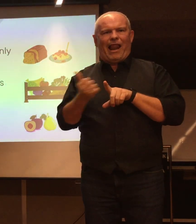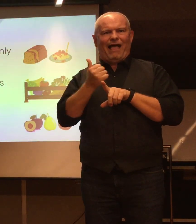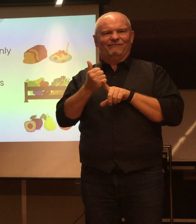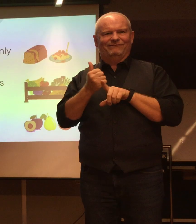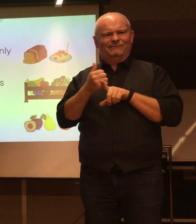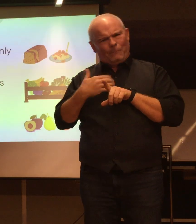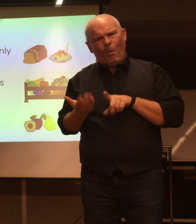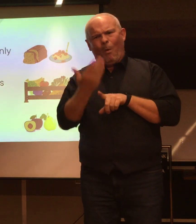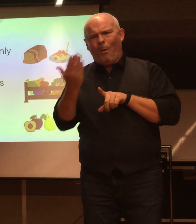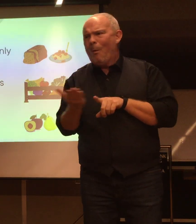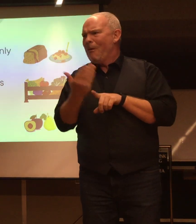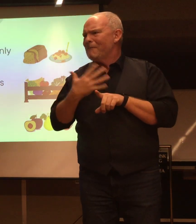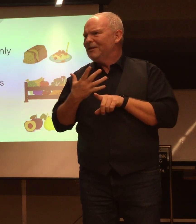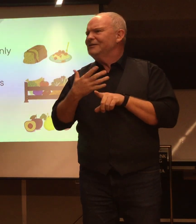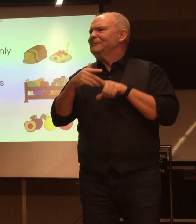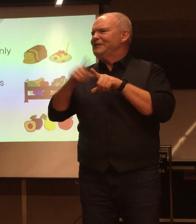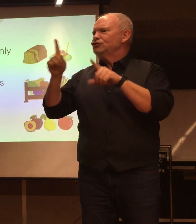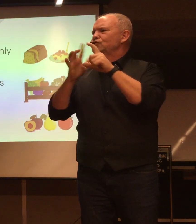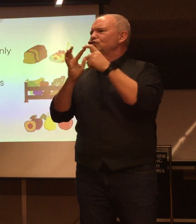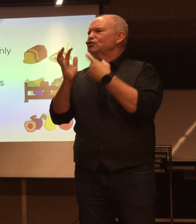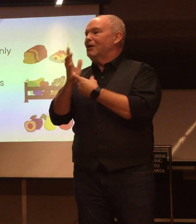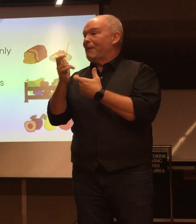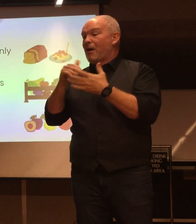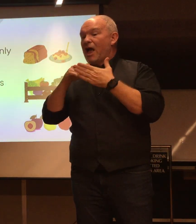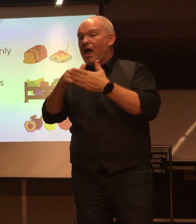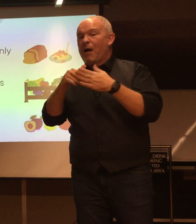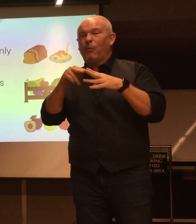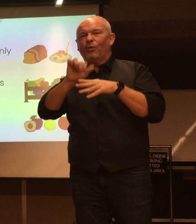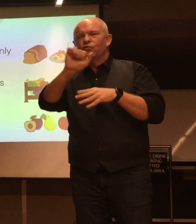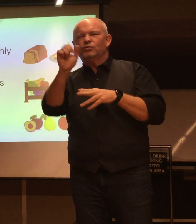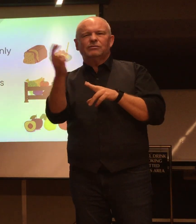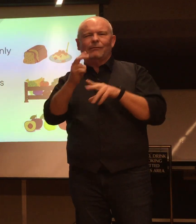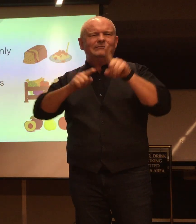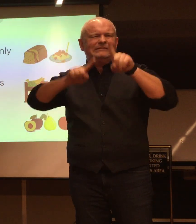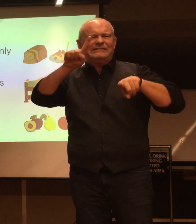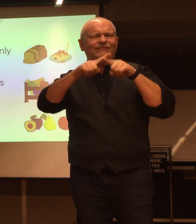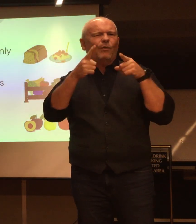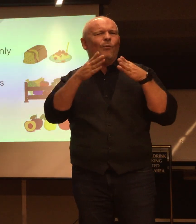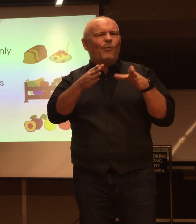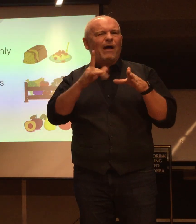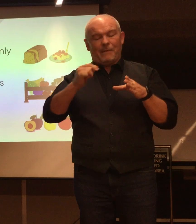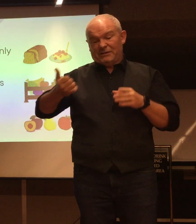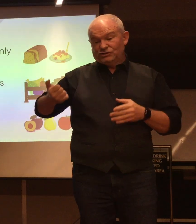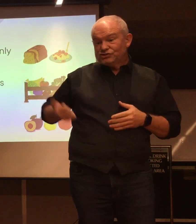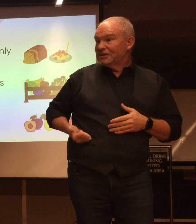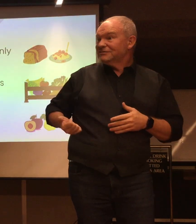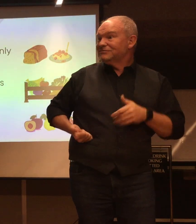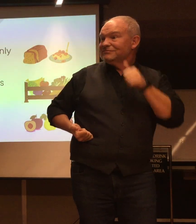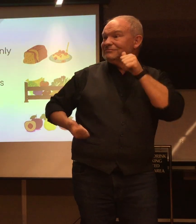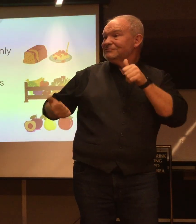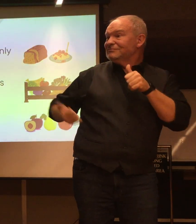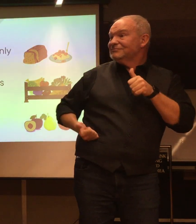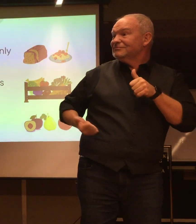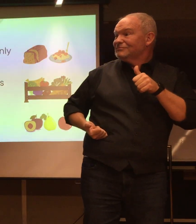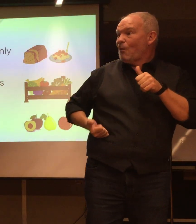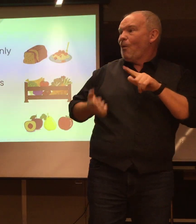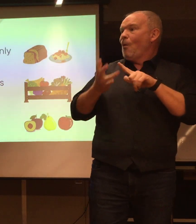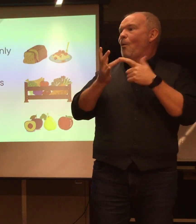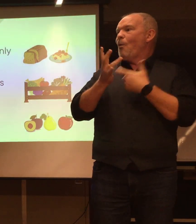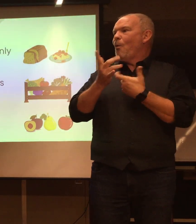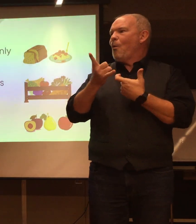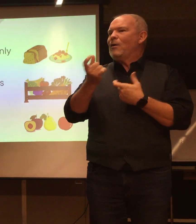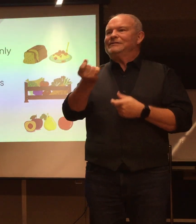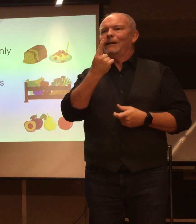depending on how your doctor is helping you with your diabetes, you may have injections or you may